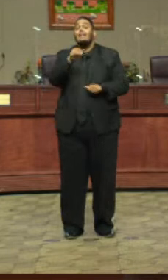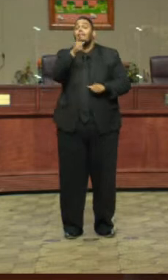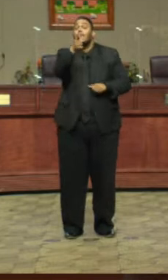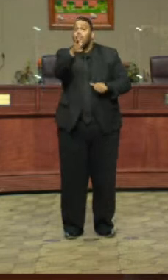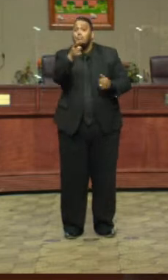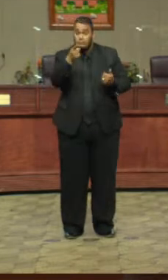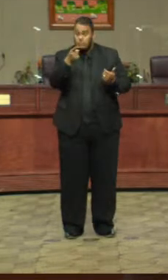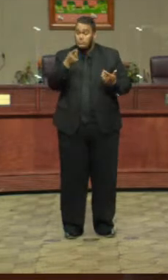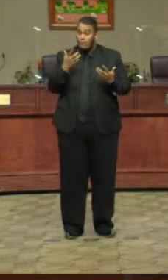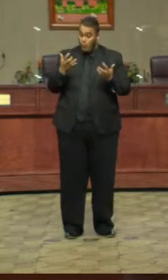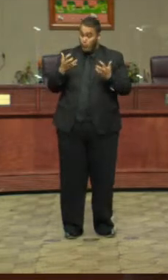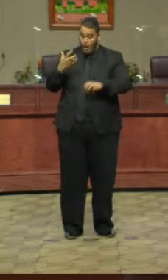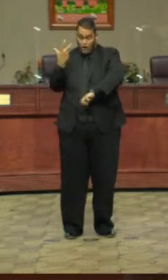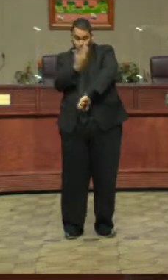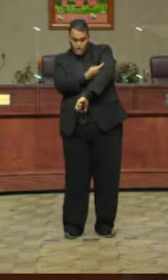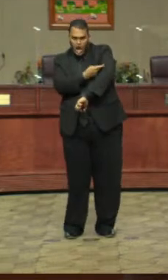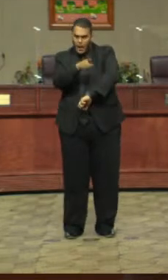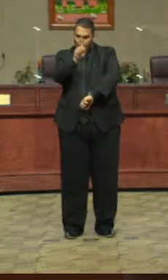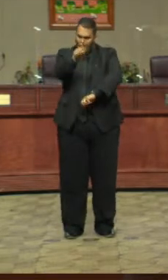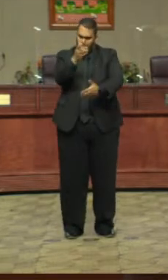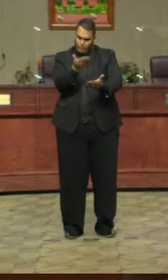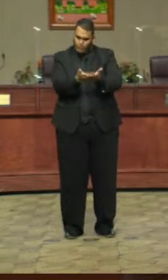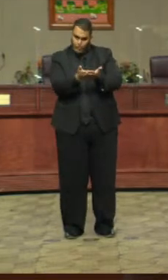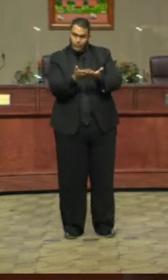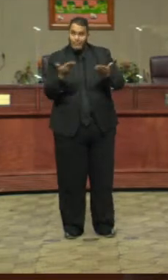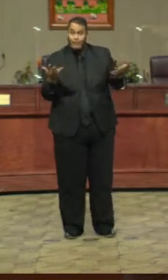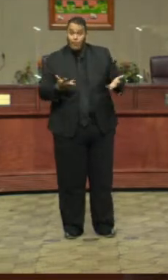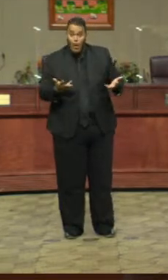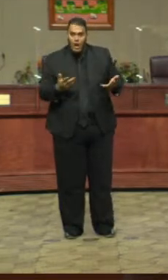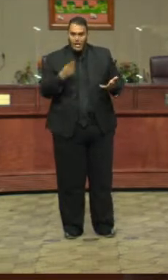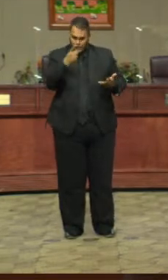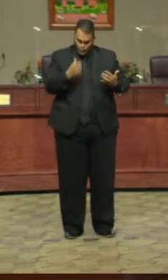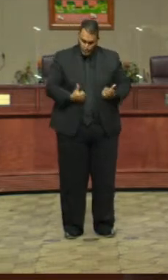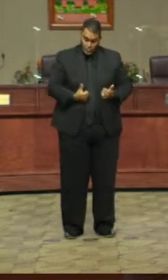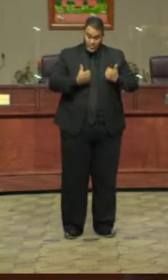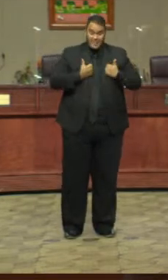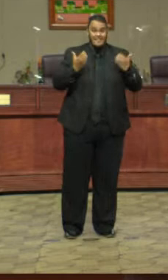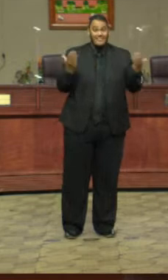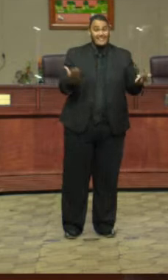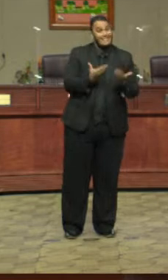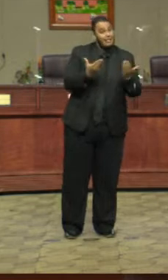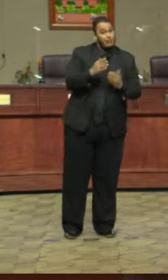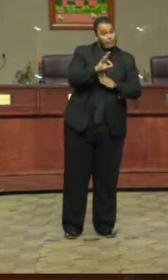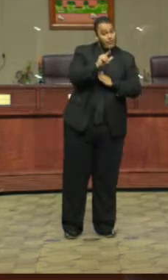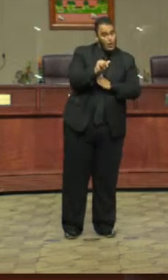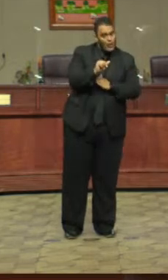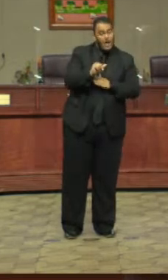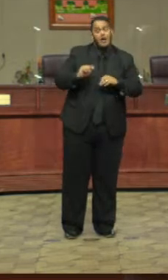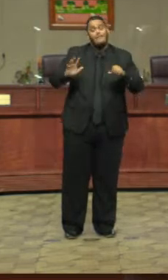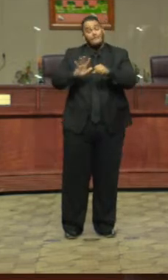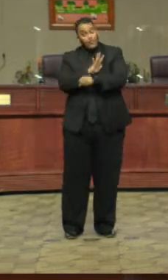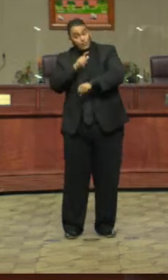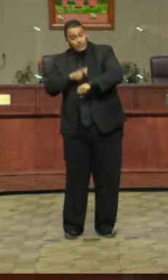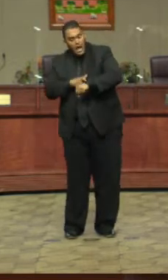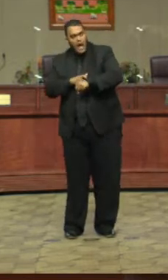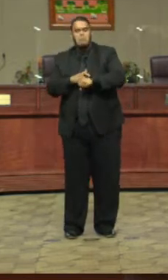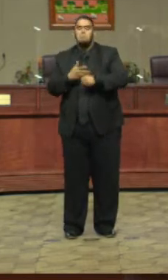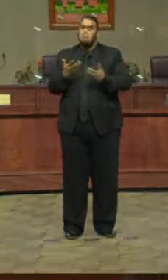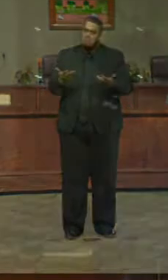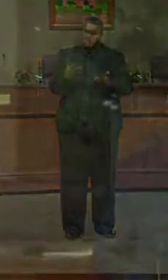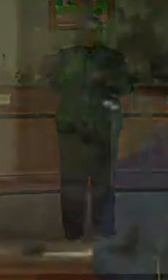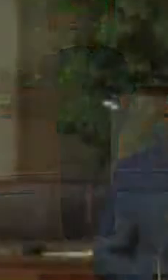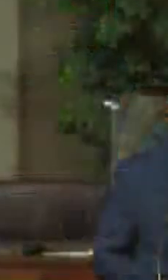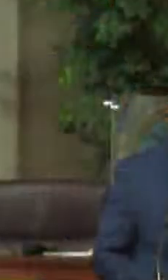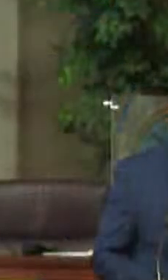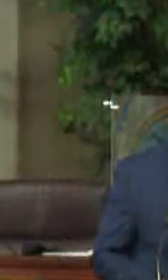a full-time or part-time resident of Florida. We also want to share